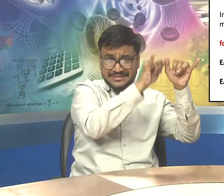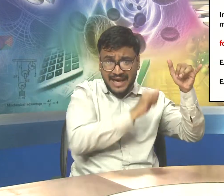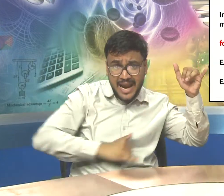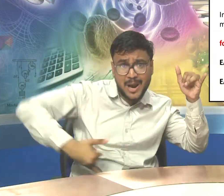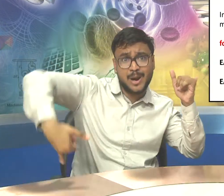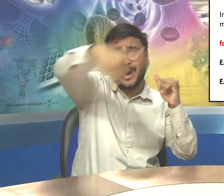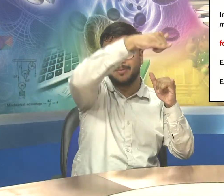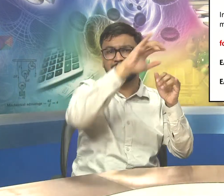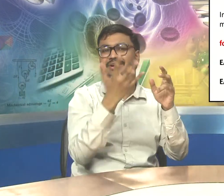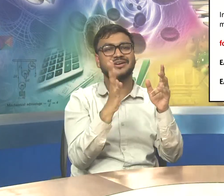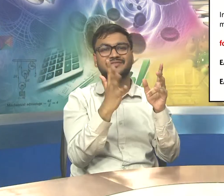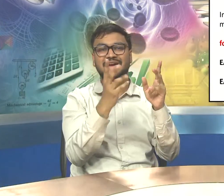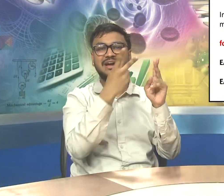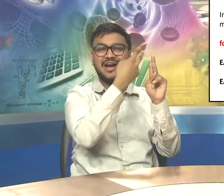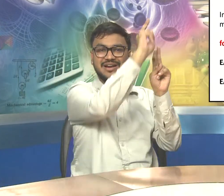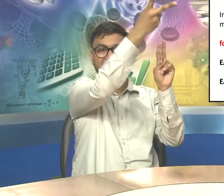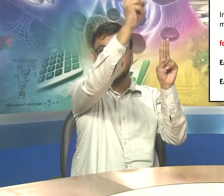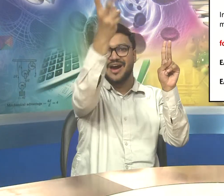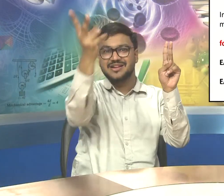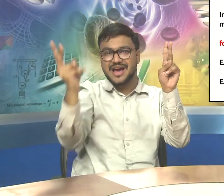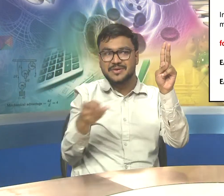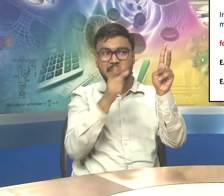and for America it's also differ.